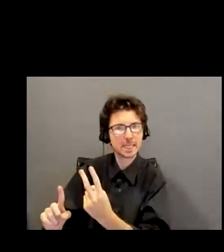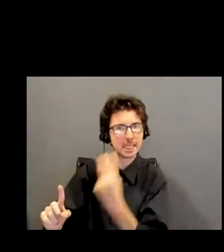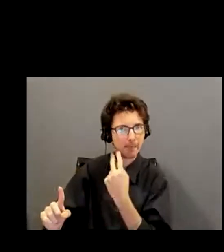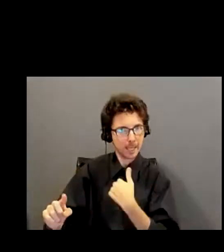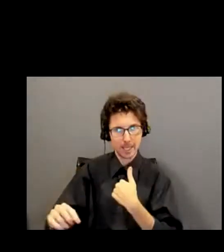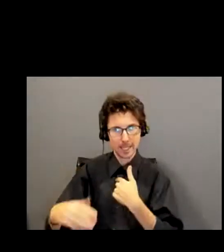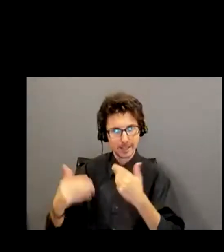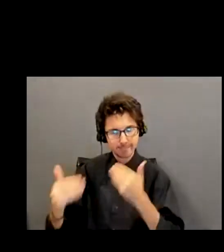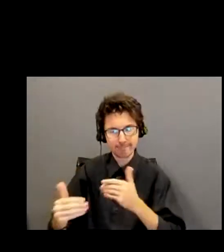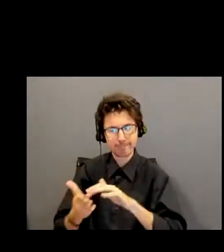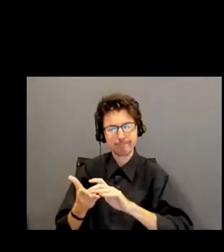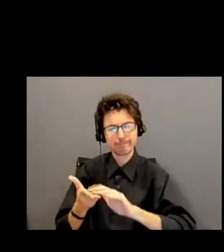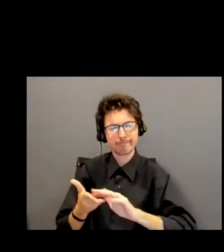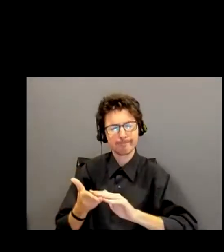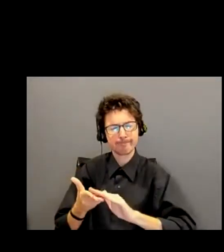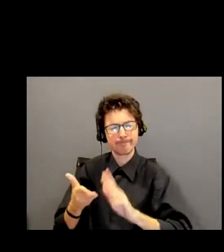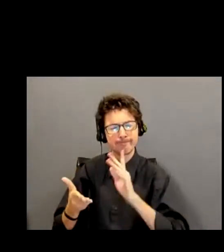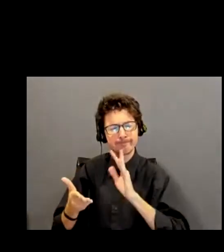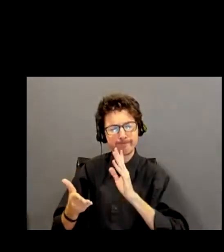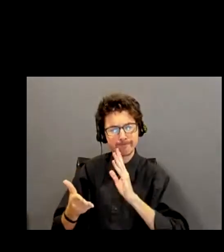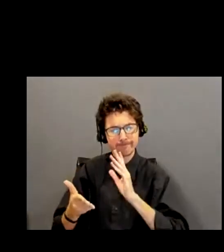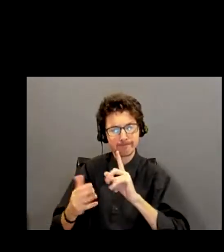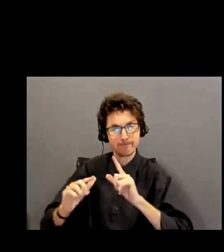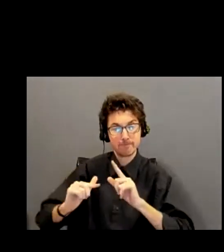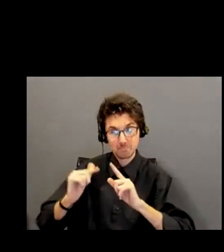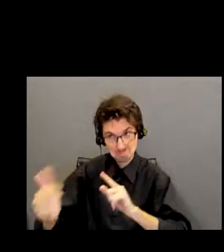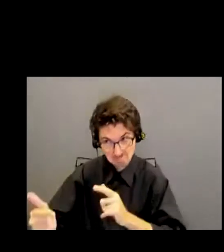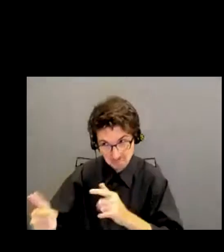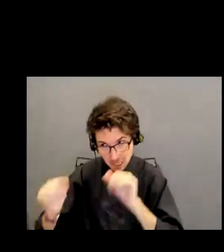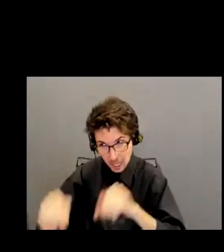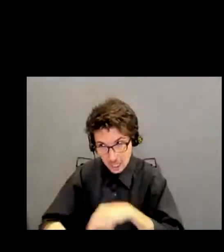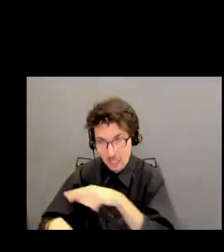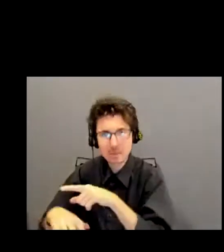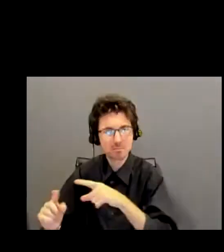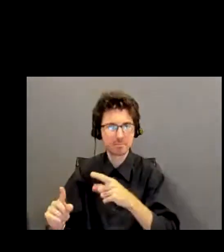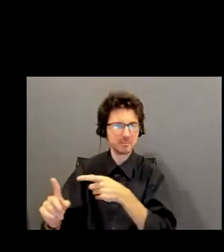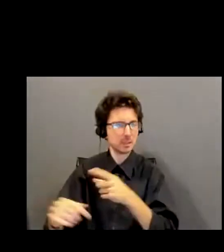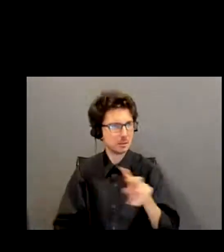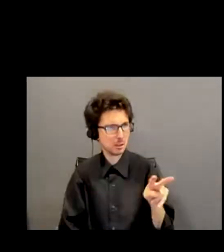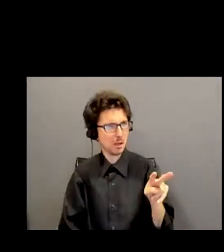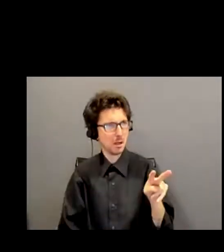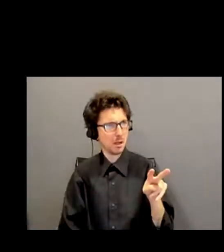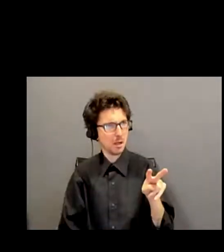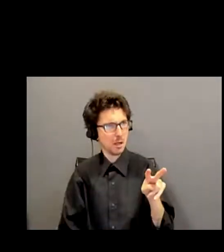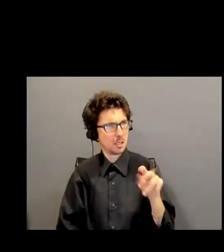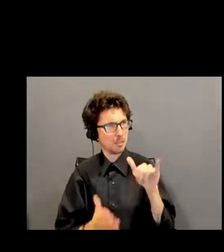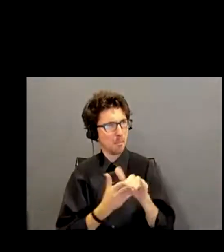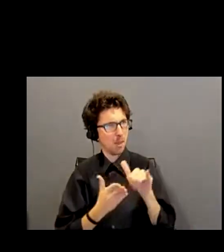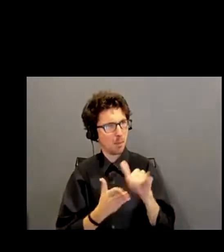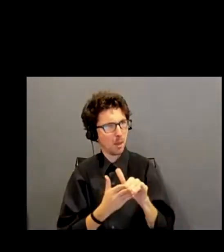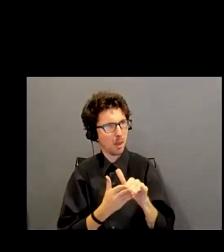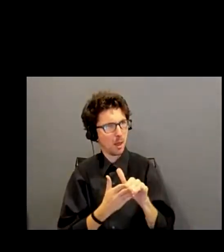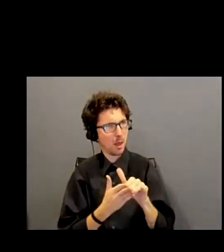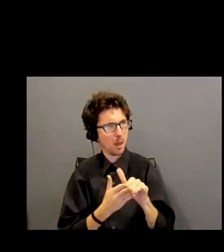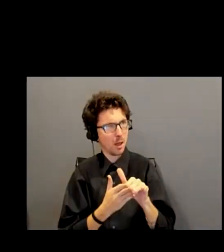Braille and doing something that seemed almost impossible to him at first. And then he